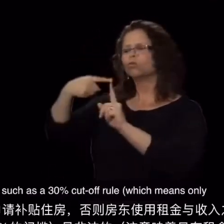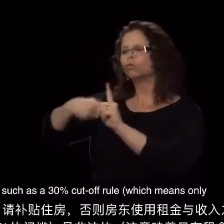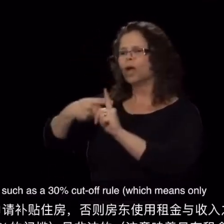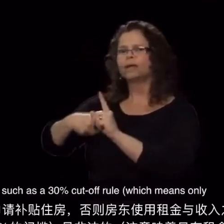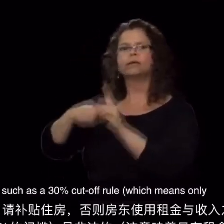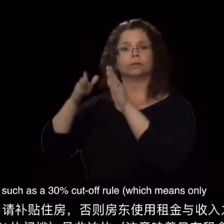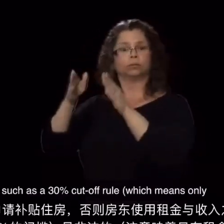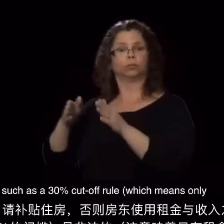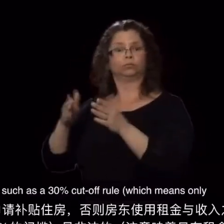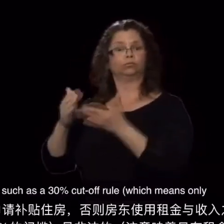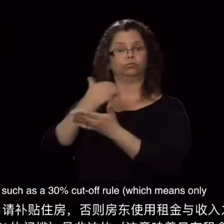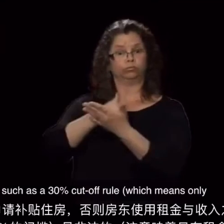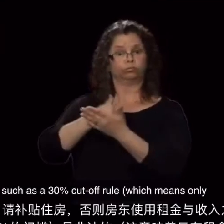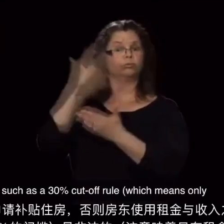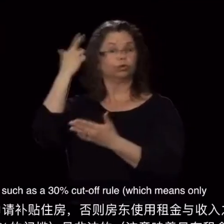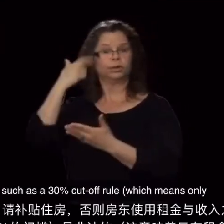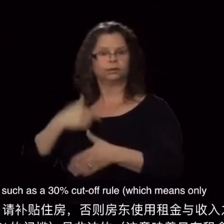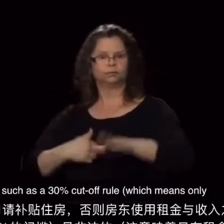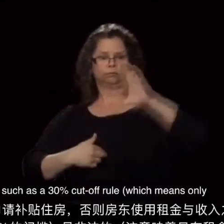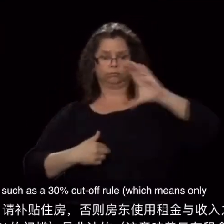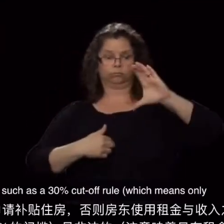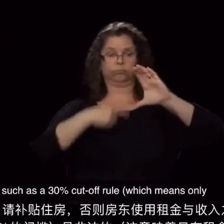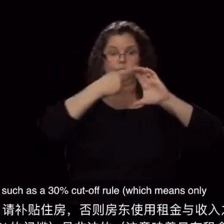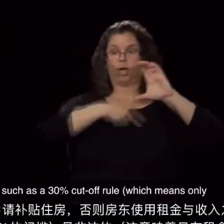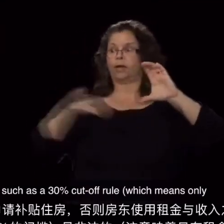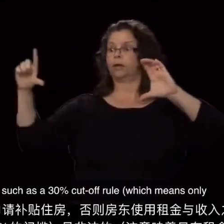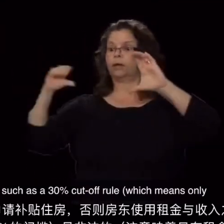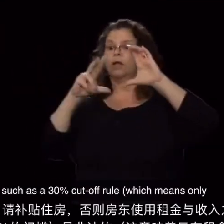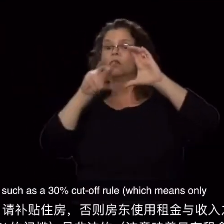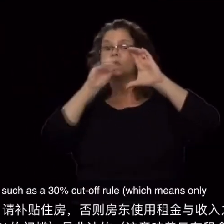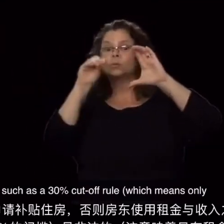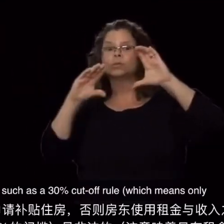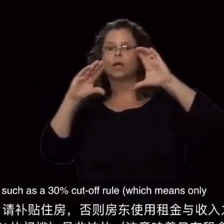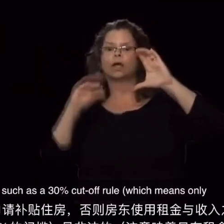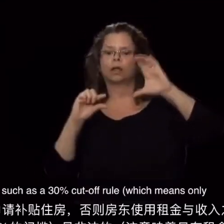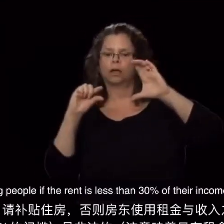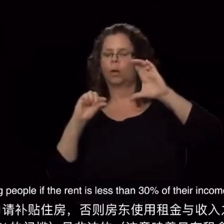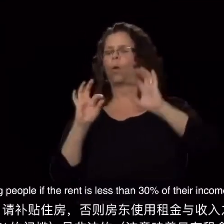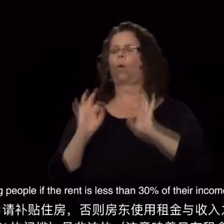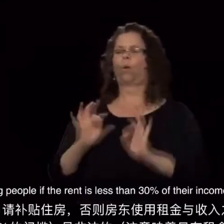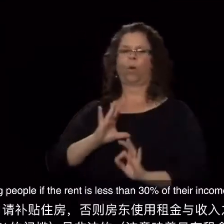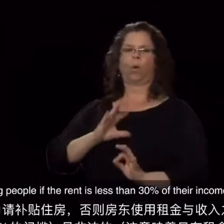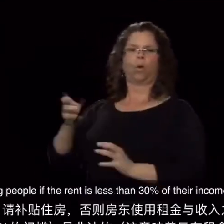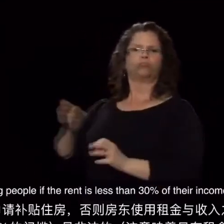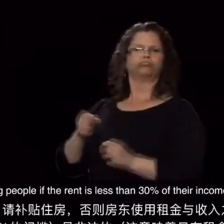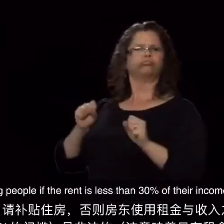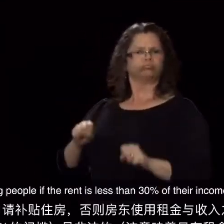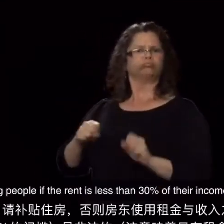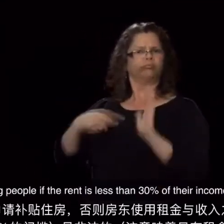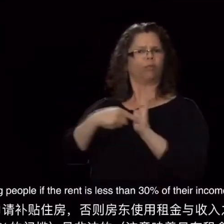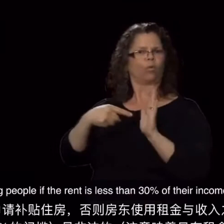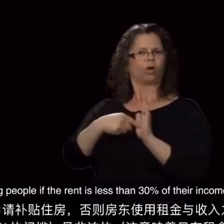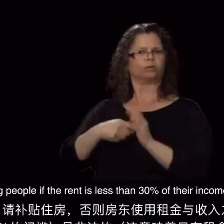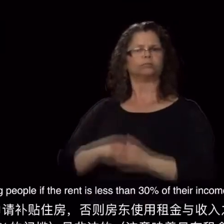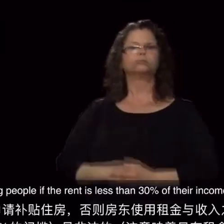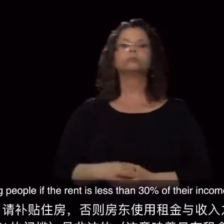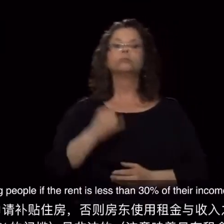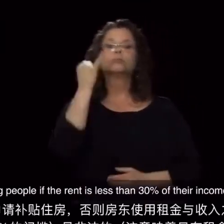such as a 30% cutoff rule, which means only considering people if the rent is less than